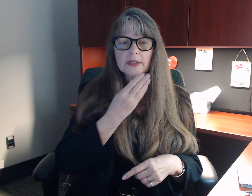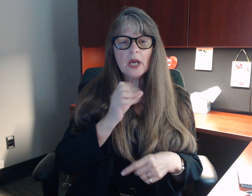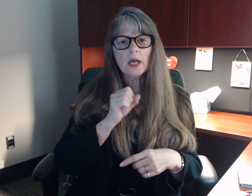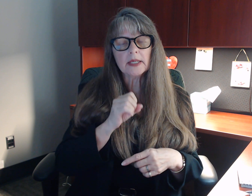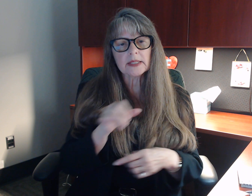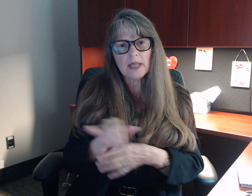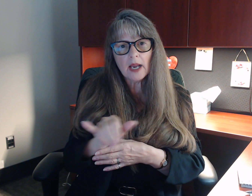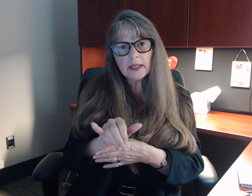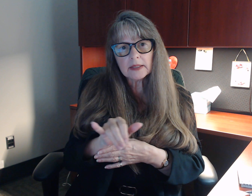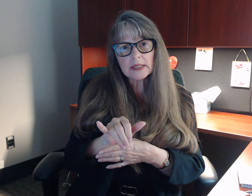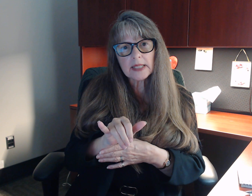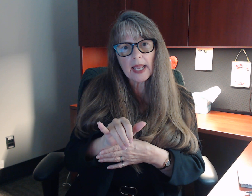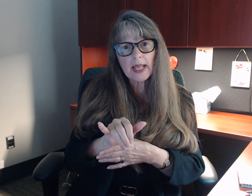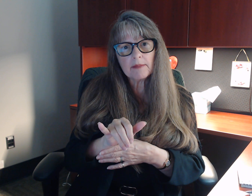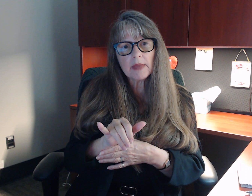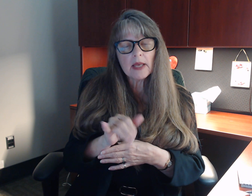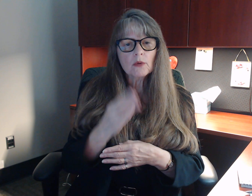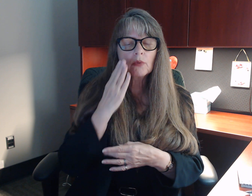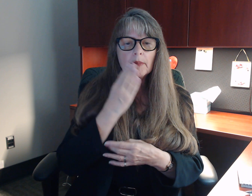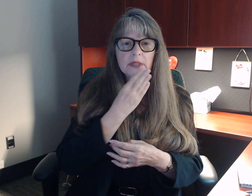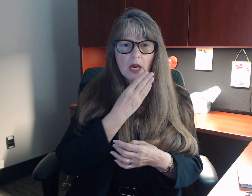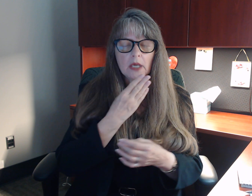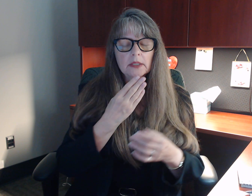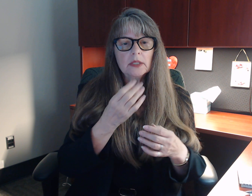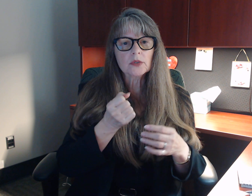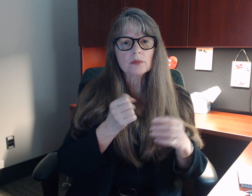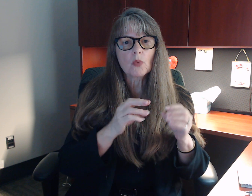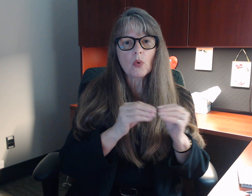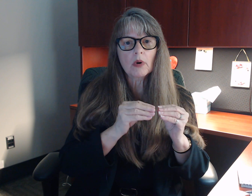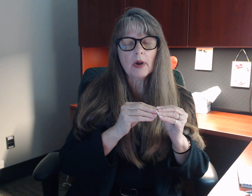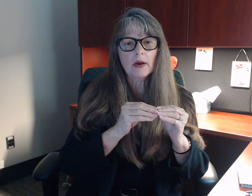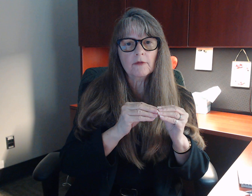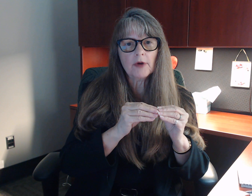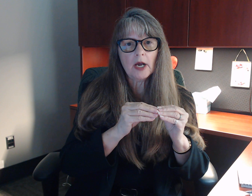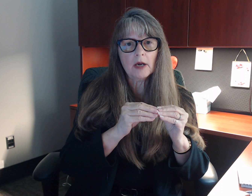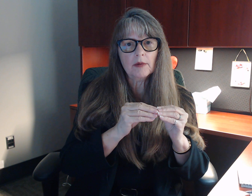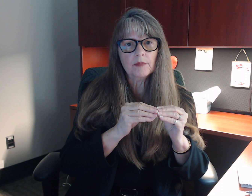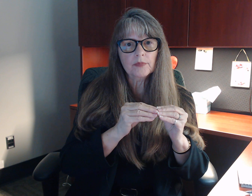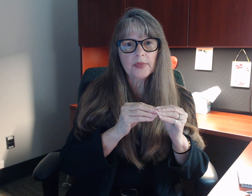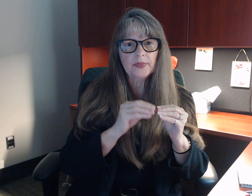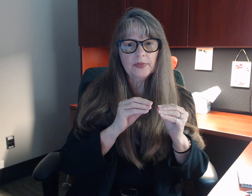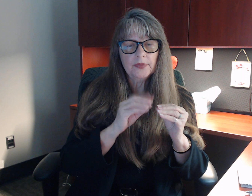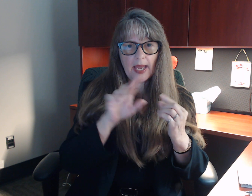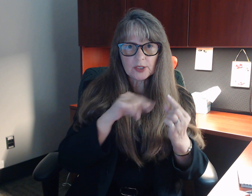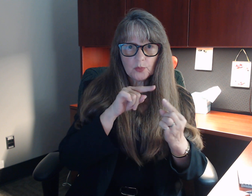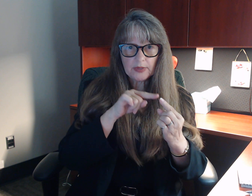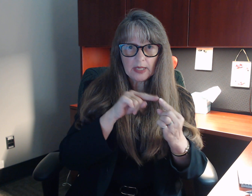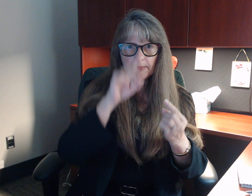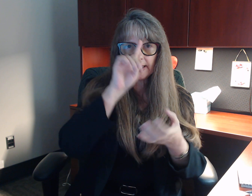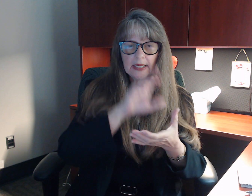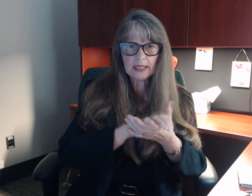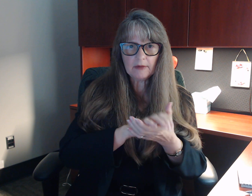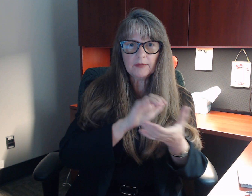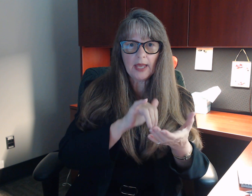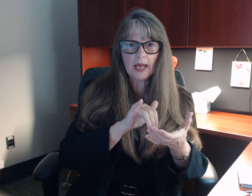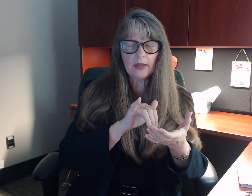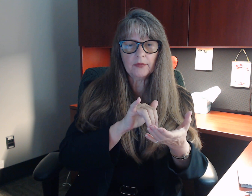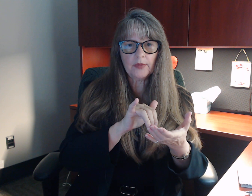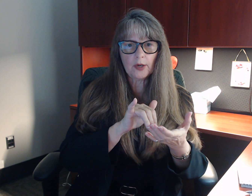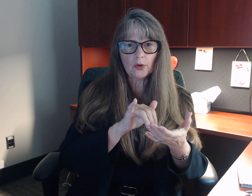Ramadan is not in the same, Ramadan is more of, that's when they believe that